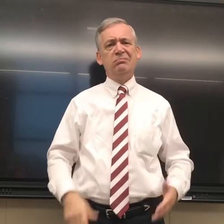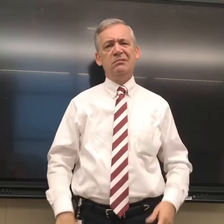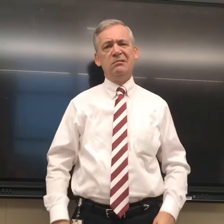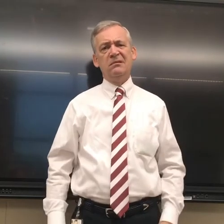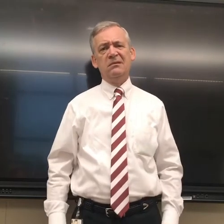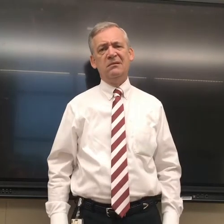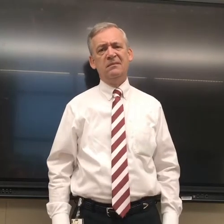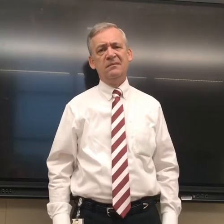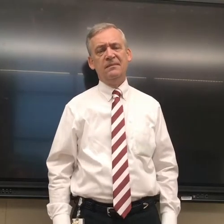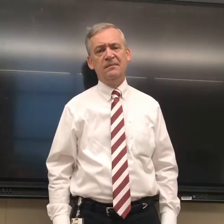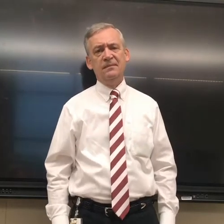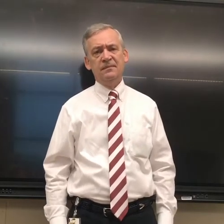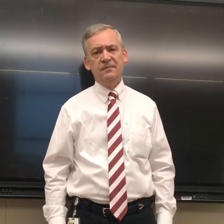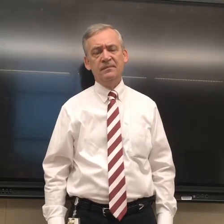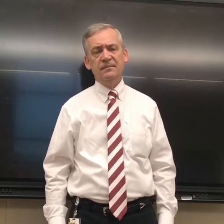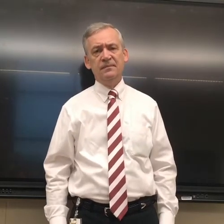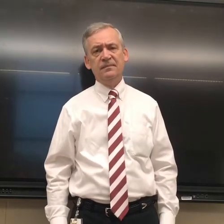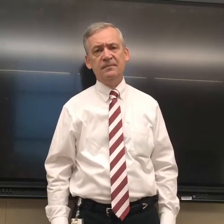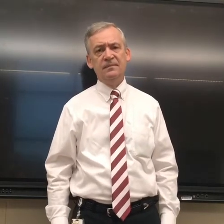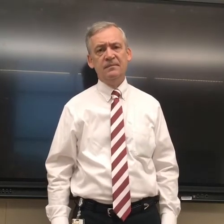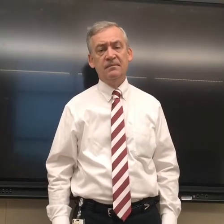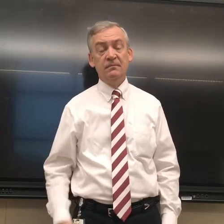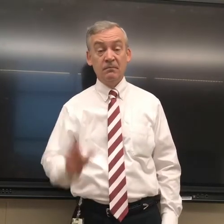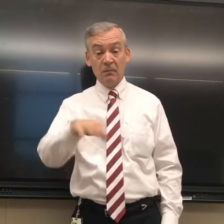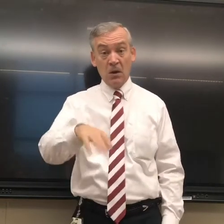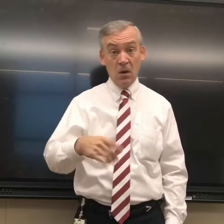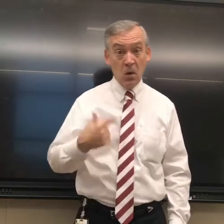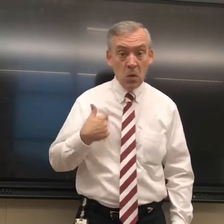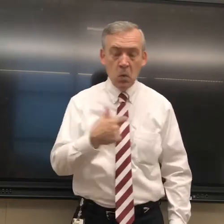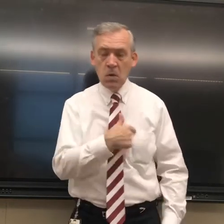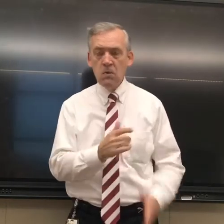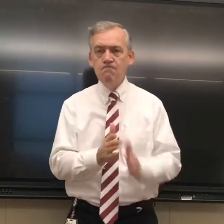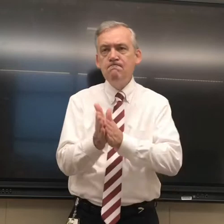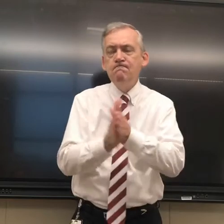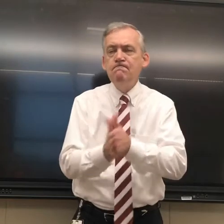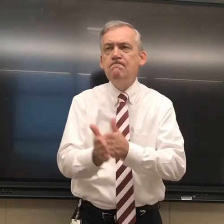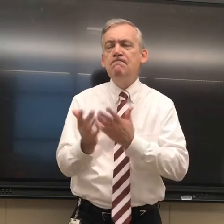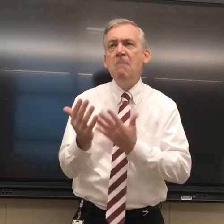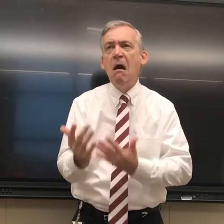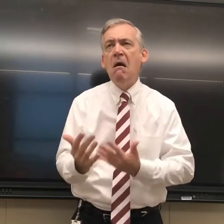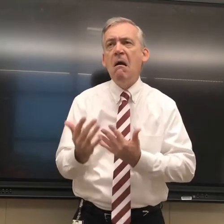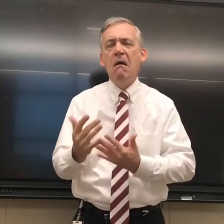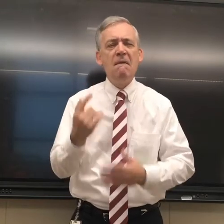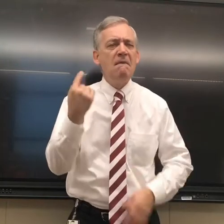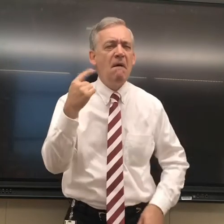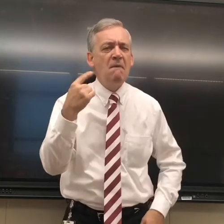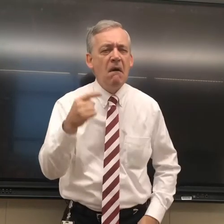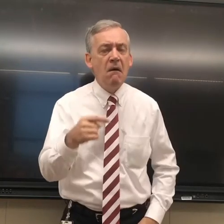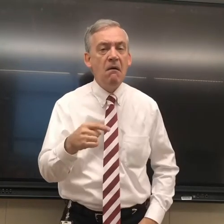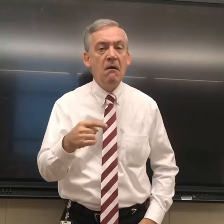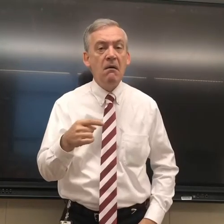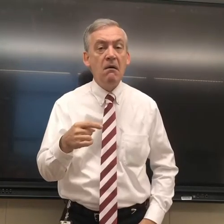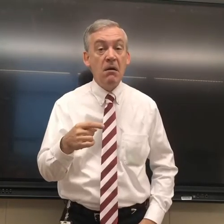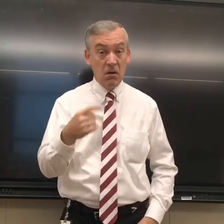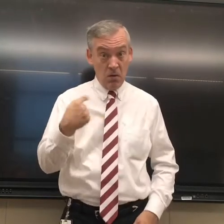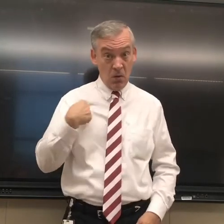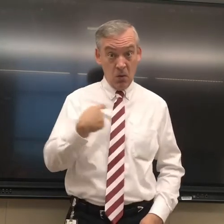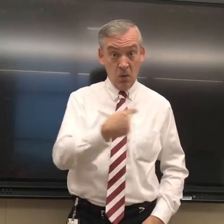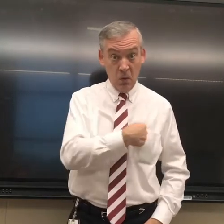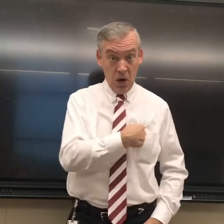I don't know what it was that we were waiting for. Certainly not for the prosperity that was just around